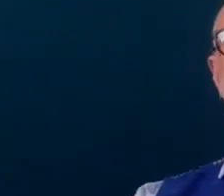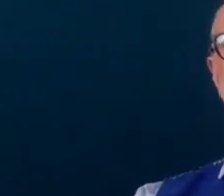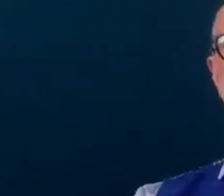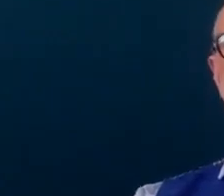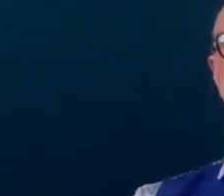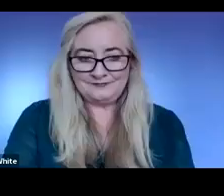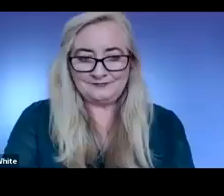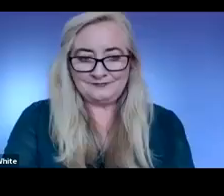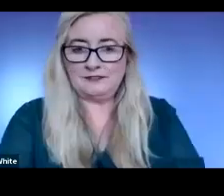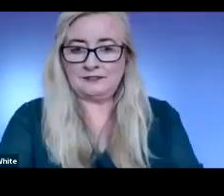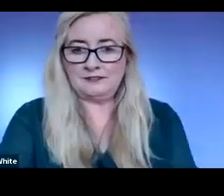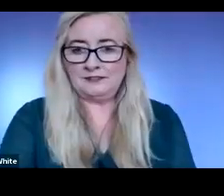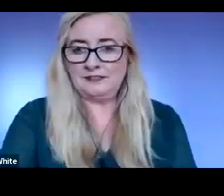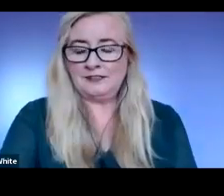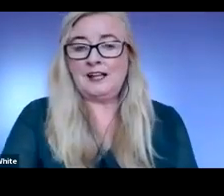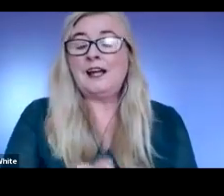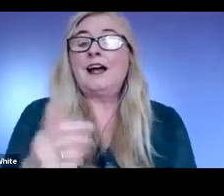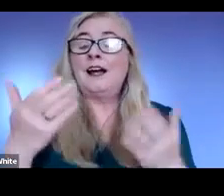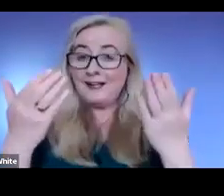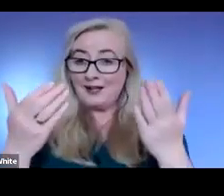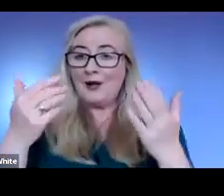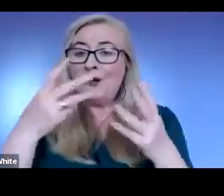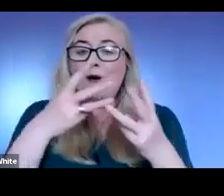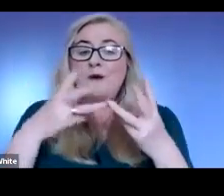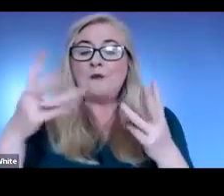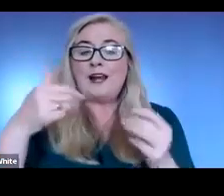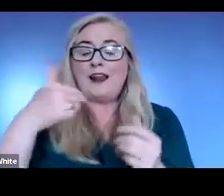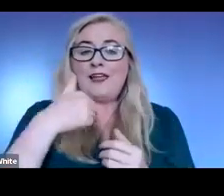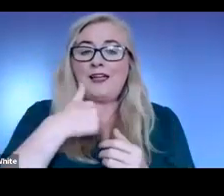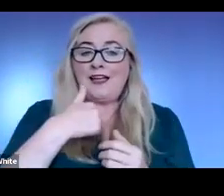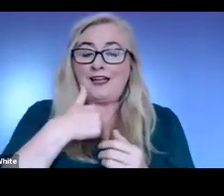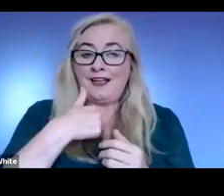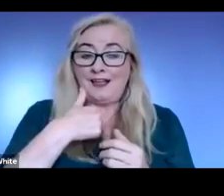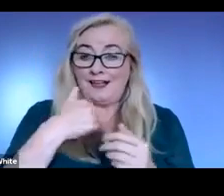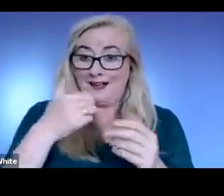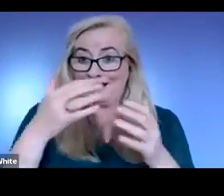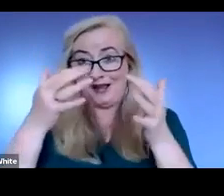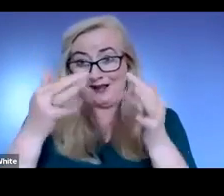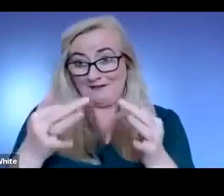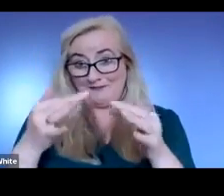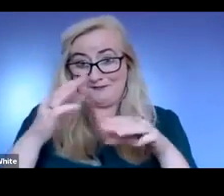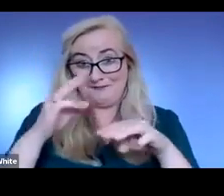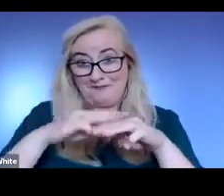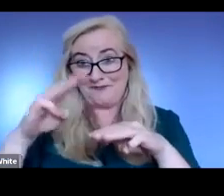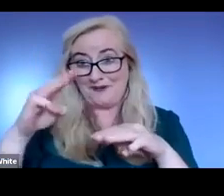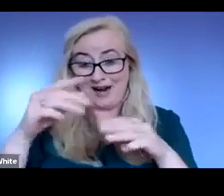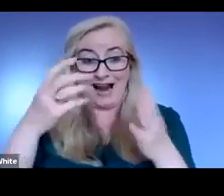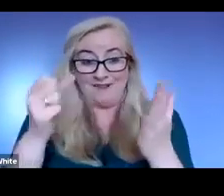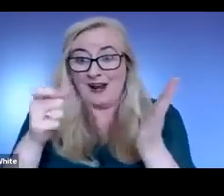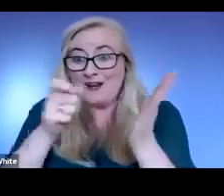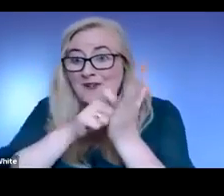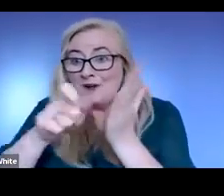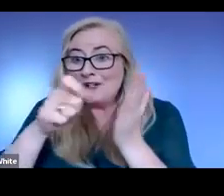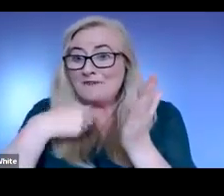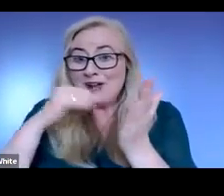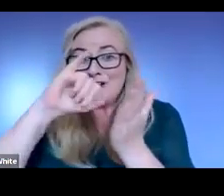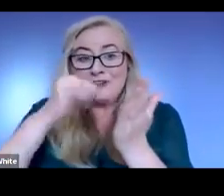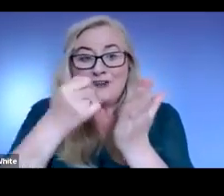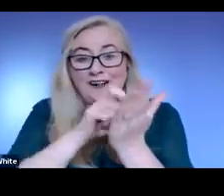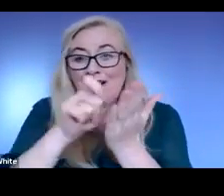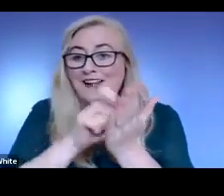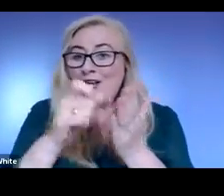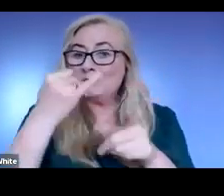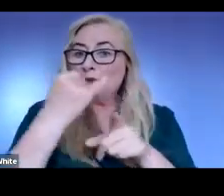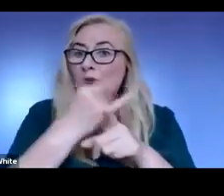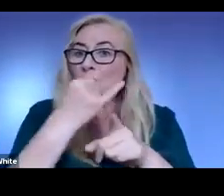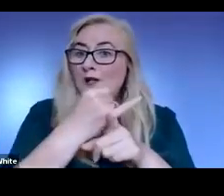will always remember March the 12th. When I look at it, it was certainly more than the usual. I have a note in my journal from school when people